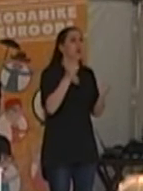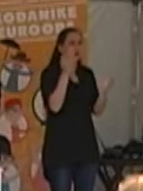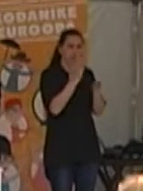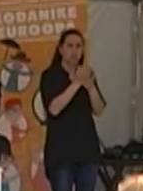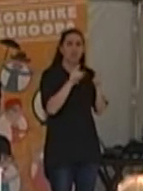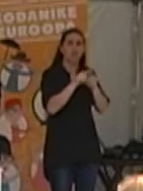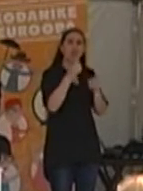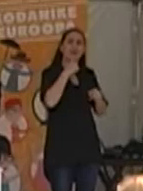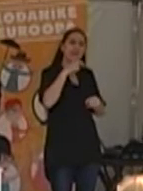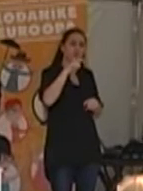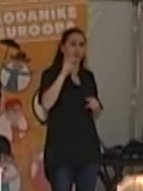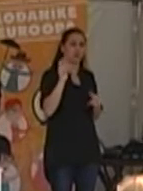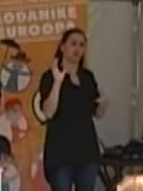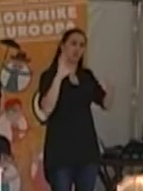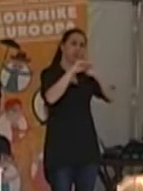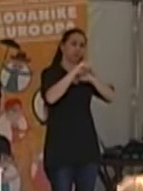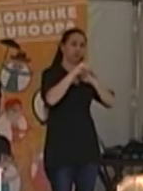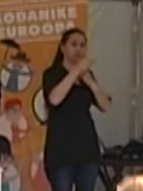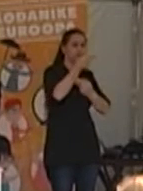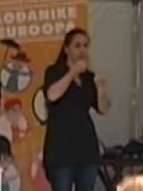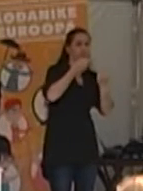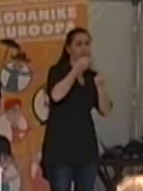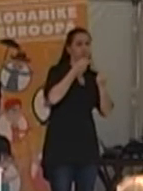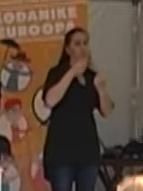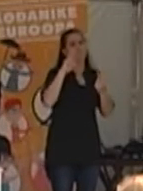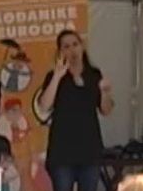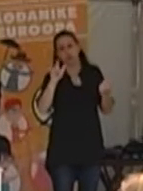Estonian people and Baltics and